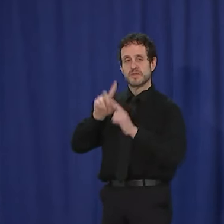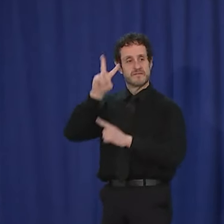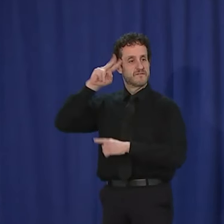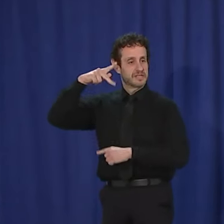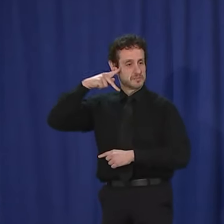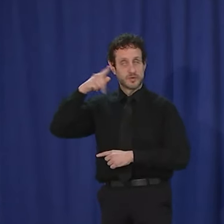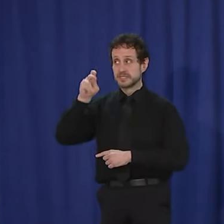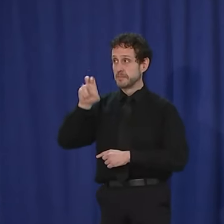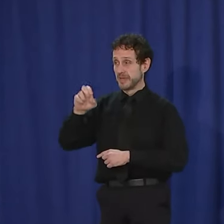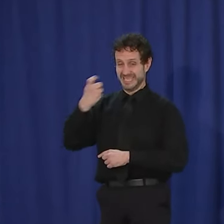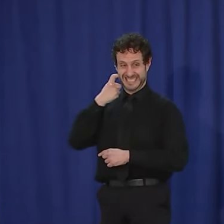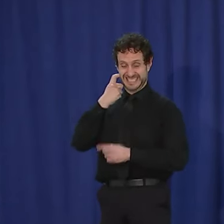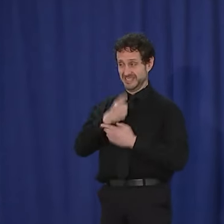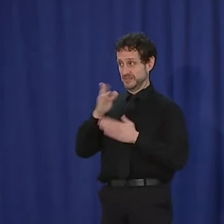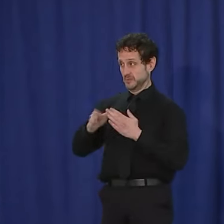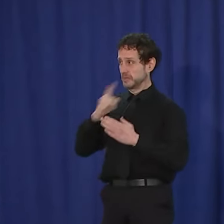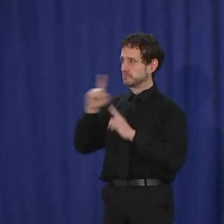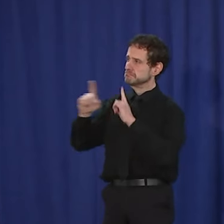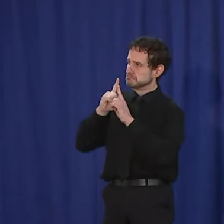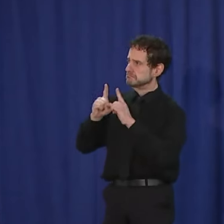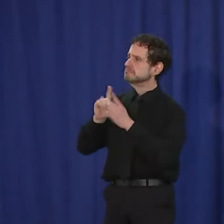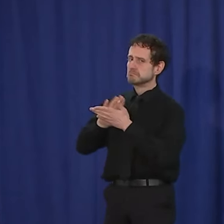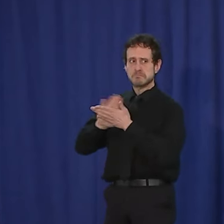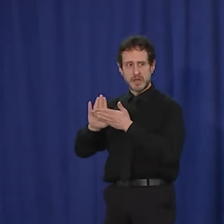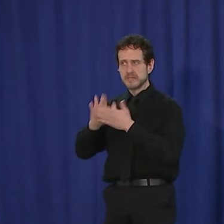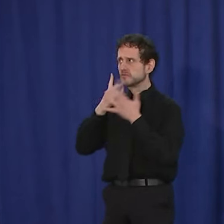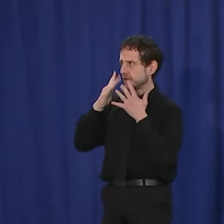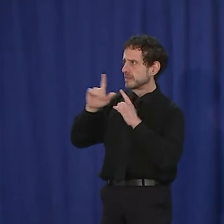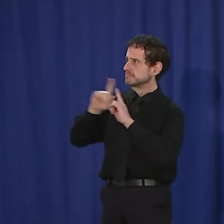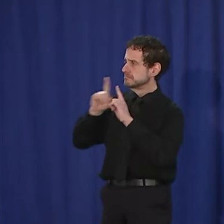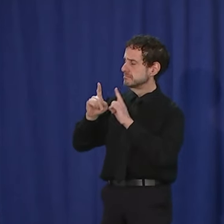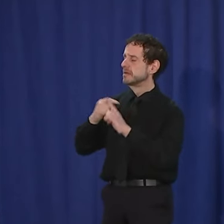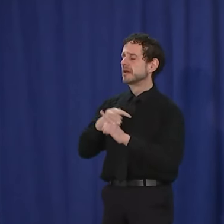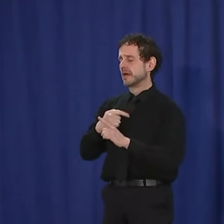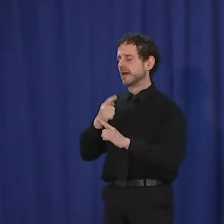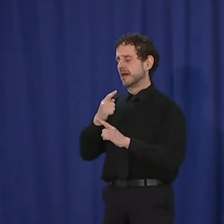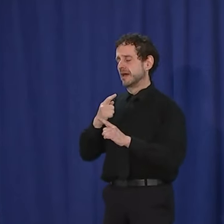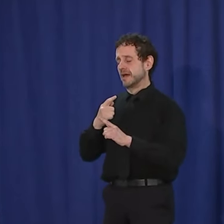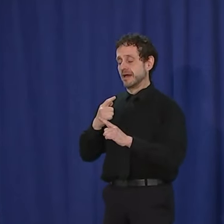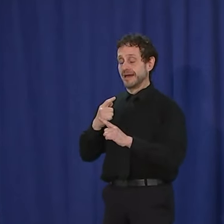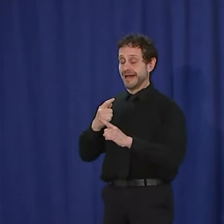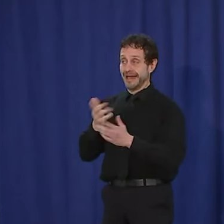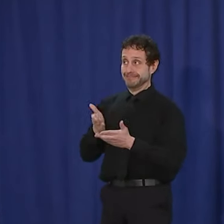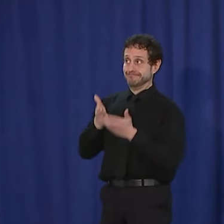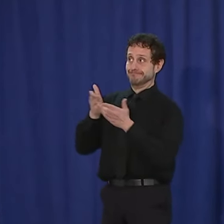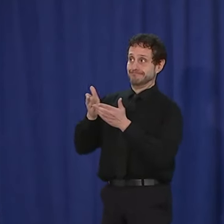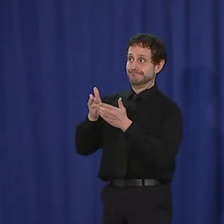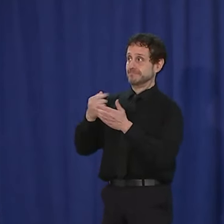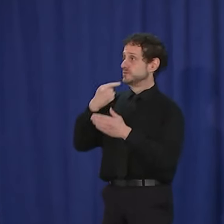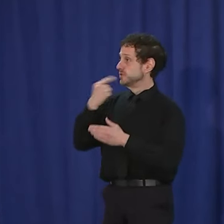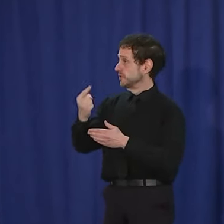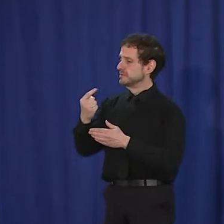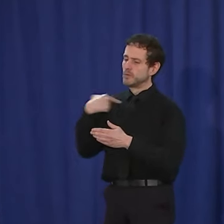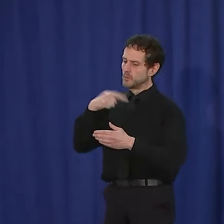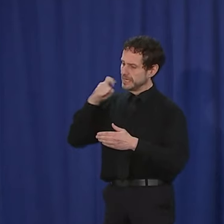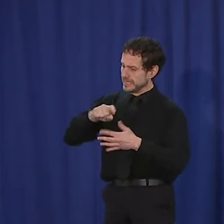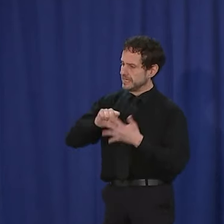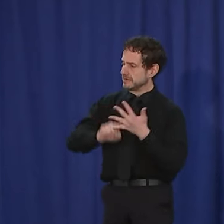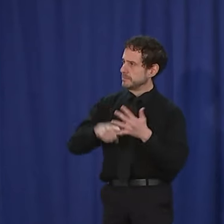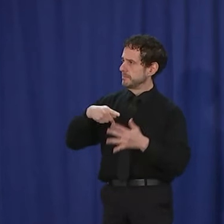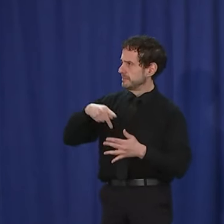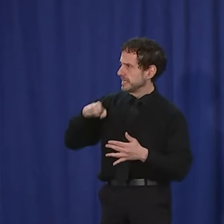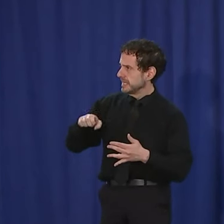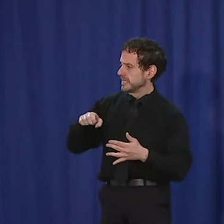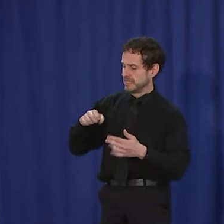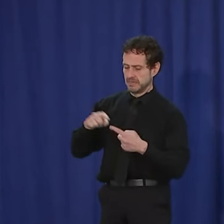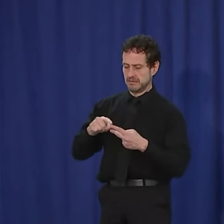over the weekend. And I made the case, as you would expect I would, for PPE, for vents. And